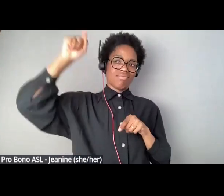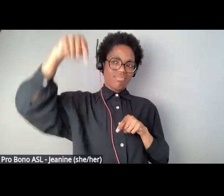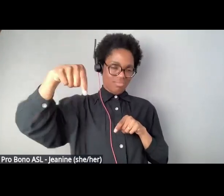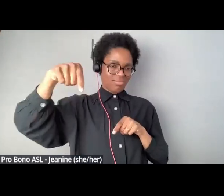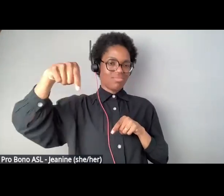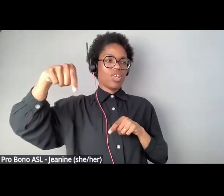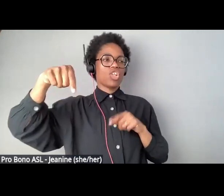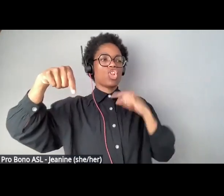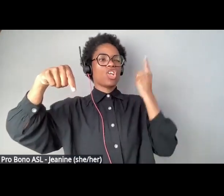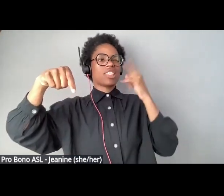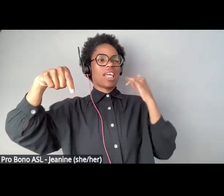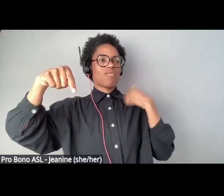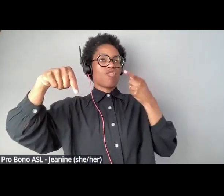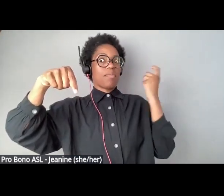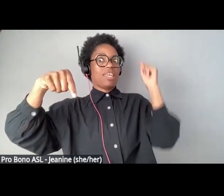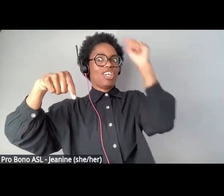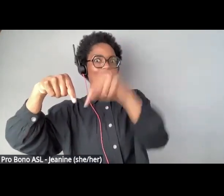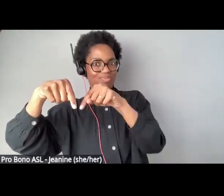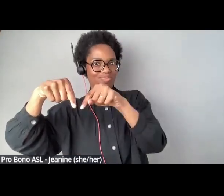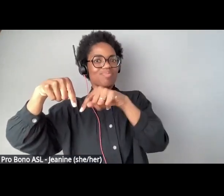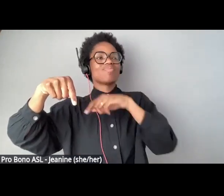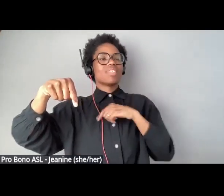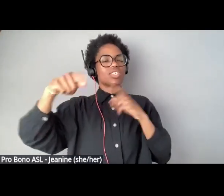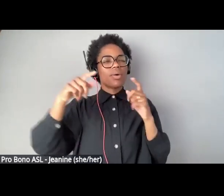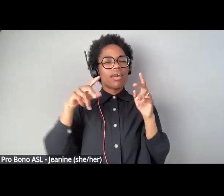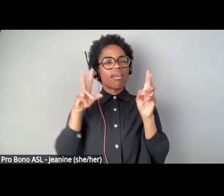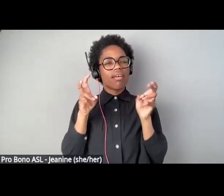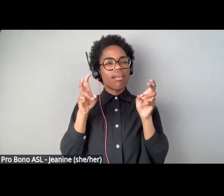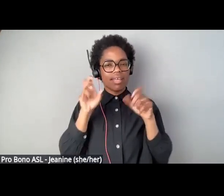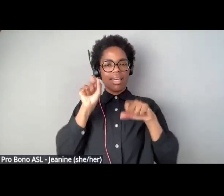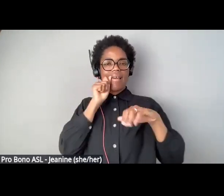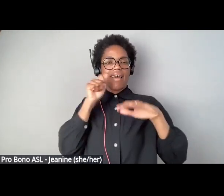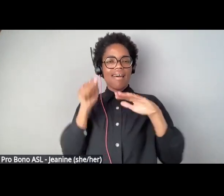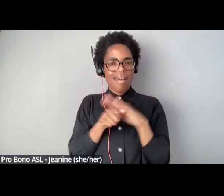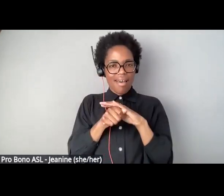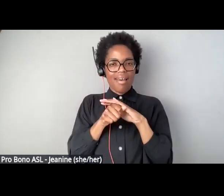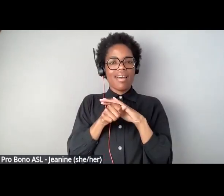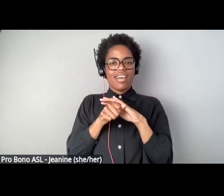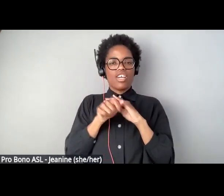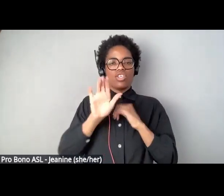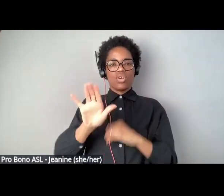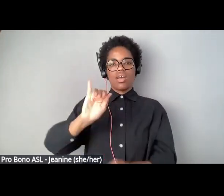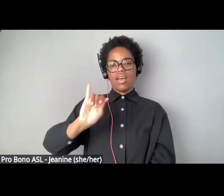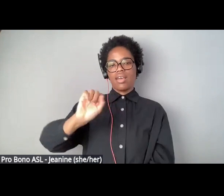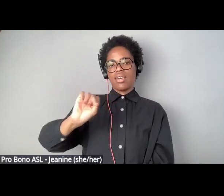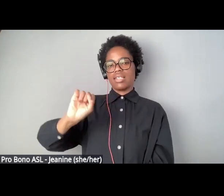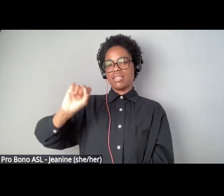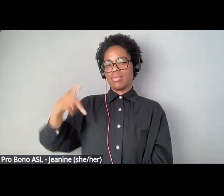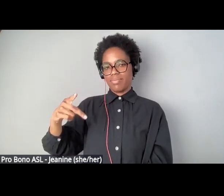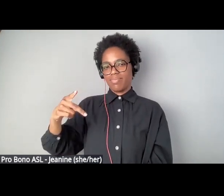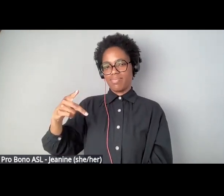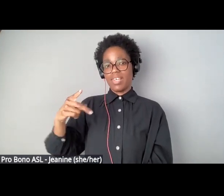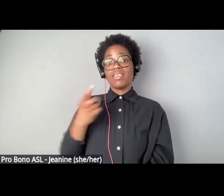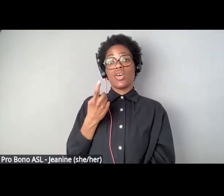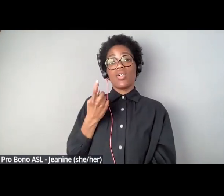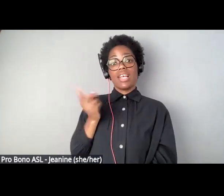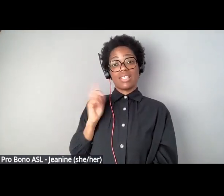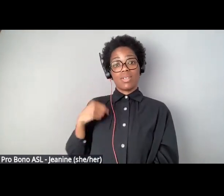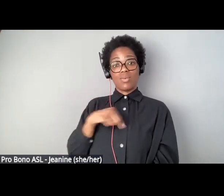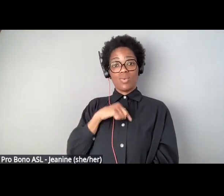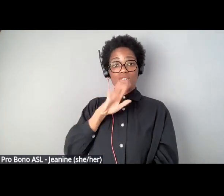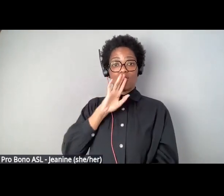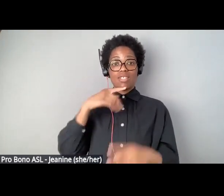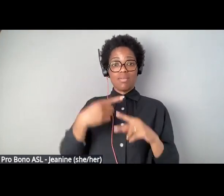does hide that one piece of you. Last week, we talked about Proton VPN, Windscribe, and private